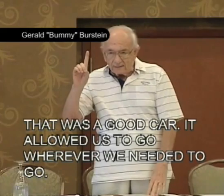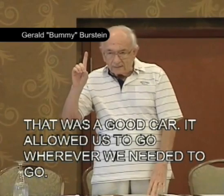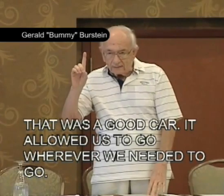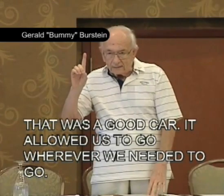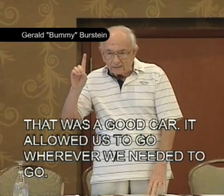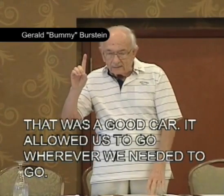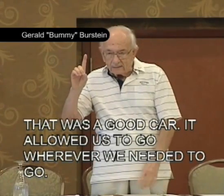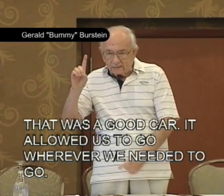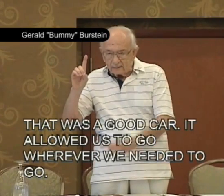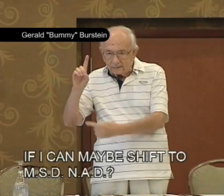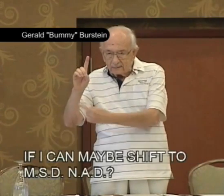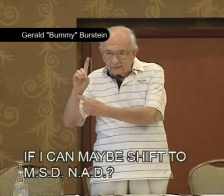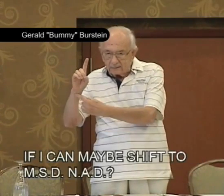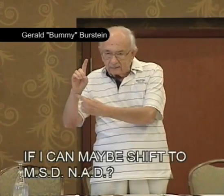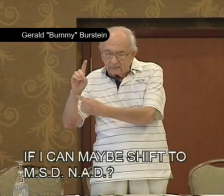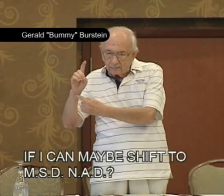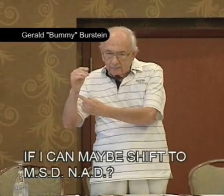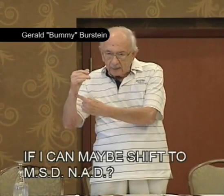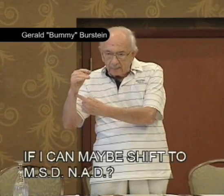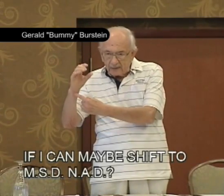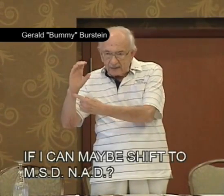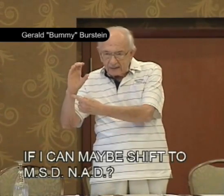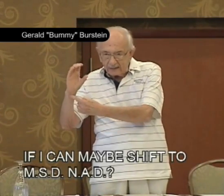if I can maybe shift to MSD